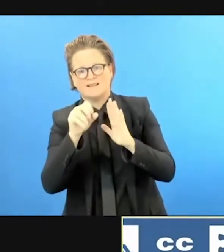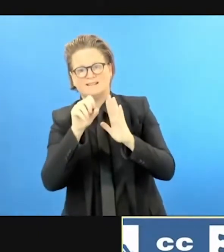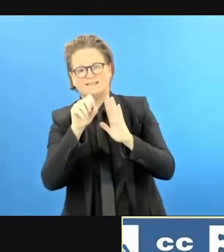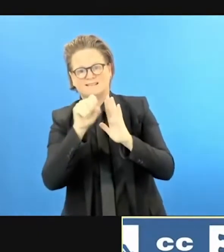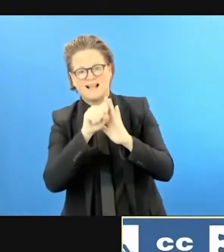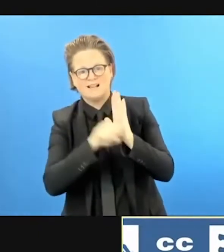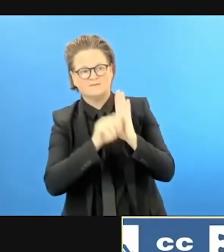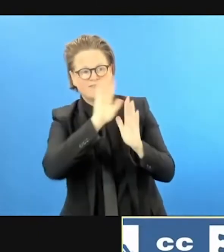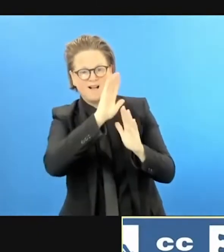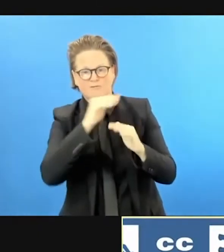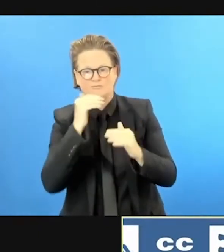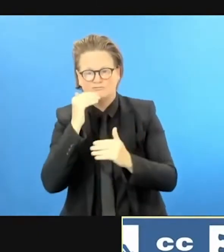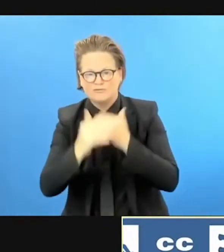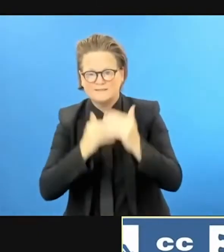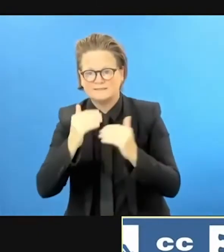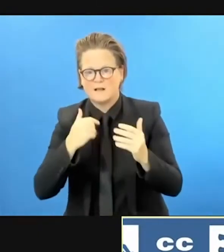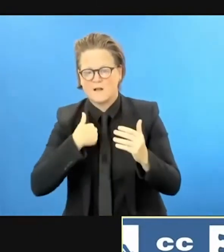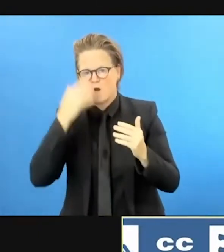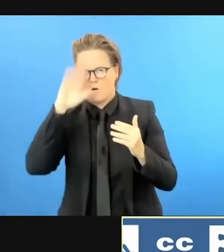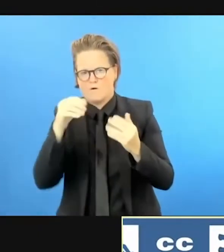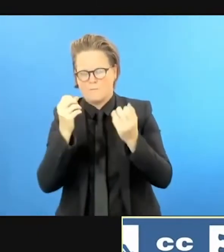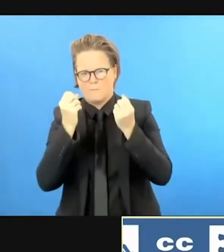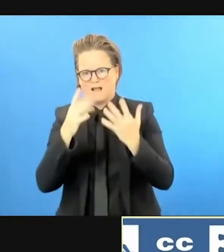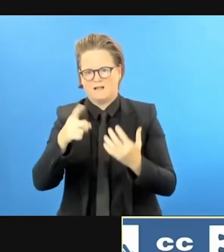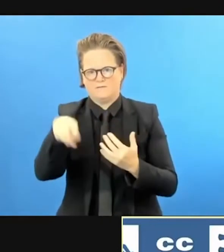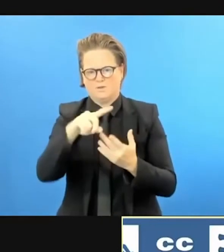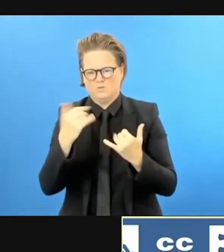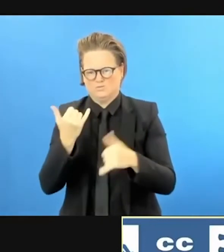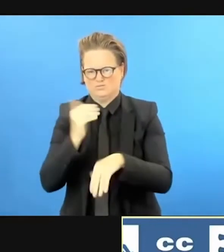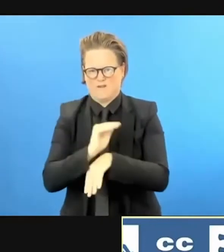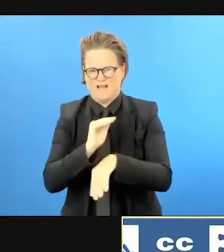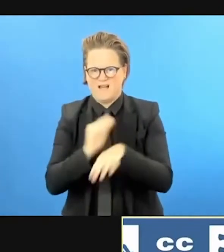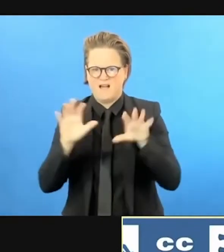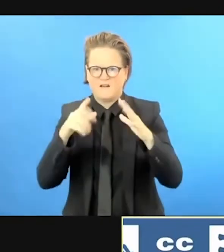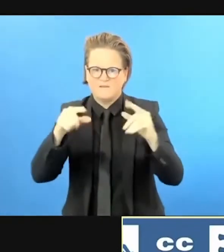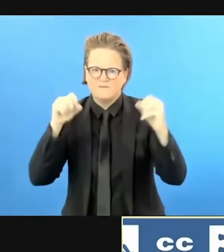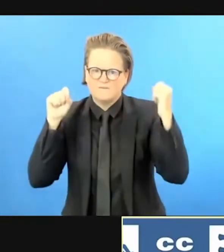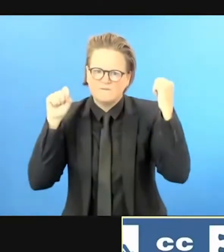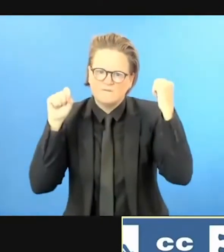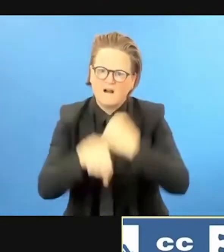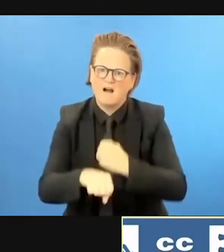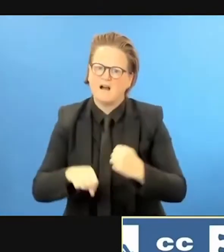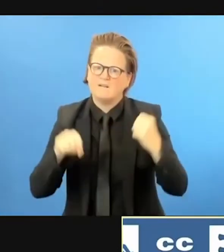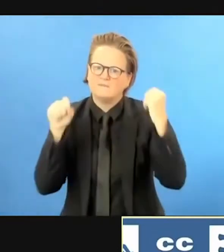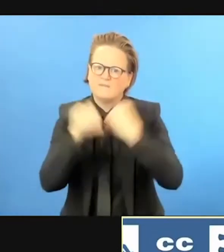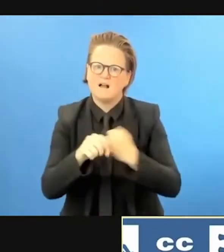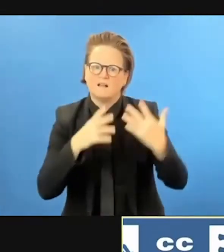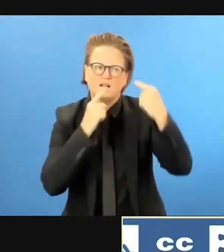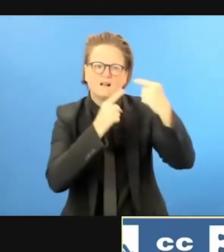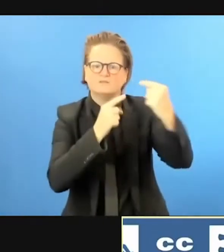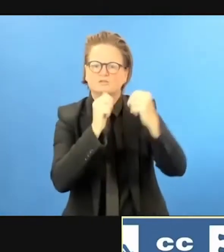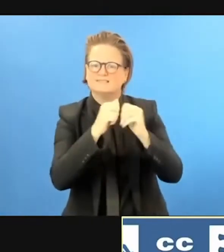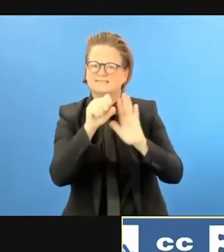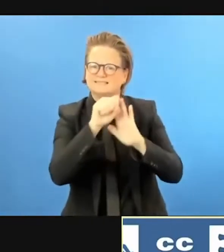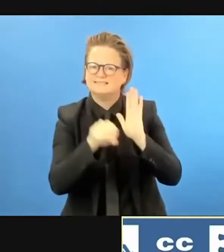you on this call, we're deep advocates with the state to help our colleagues at the state level understand the